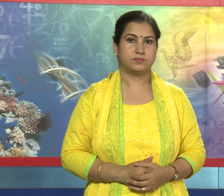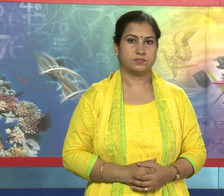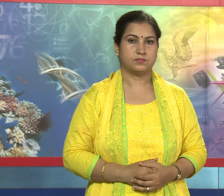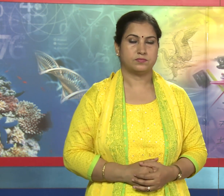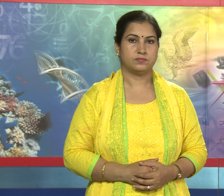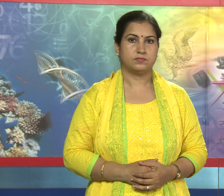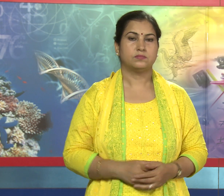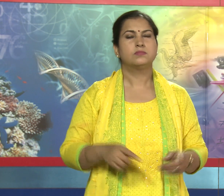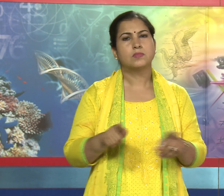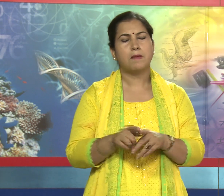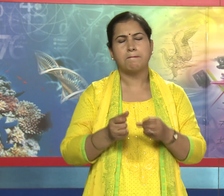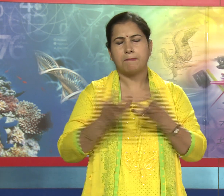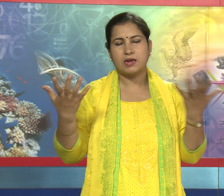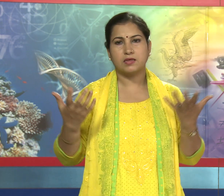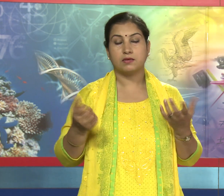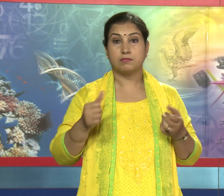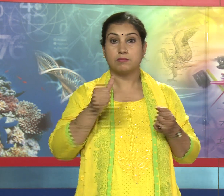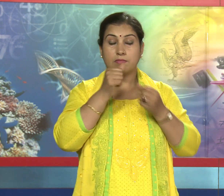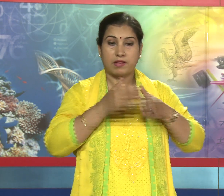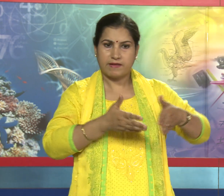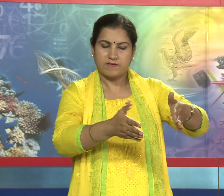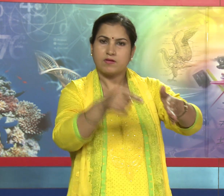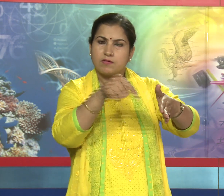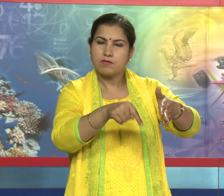Mostly all the rivers from a delta at their mouth